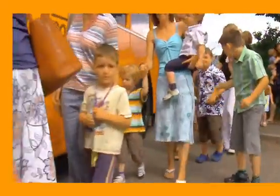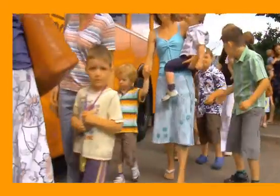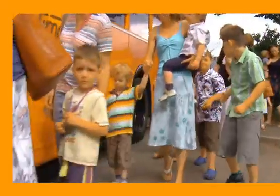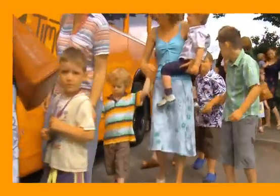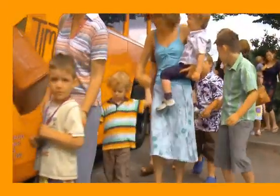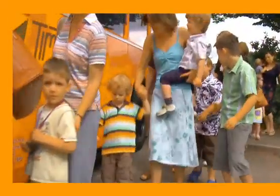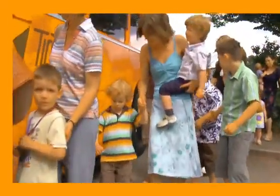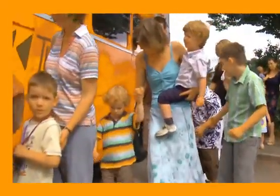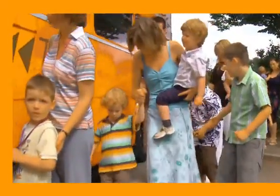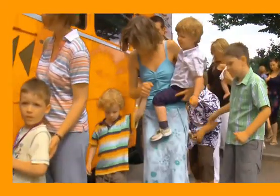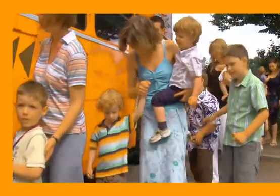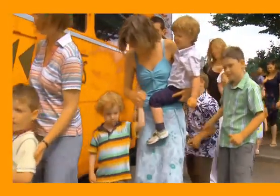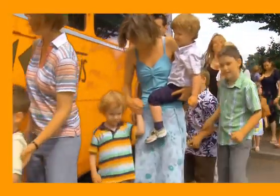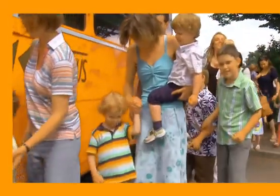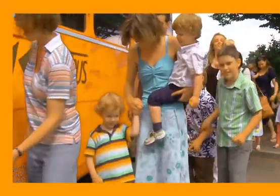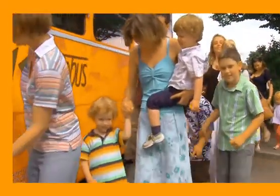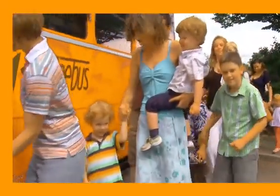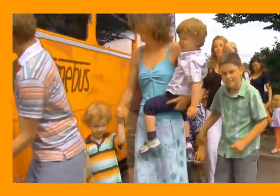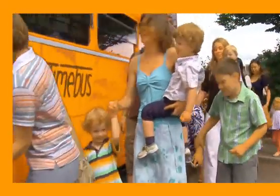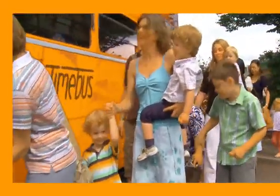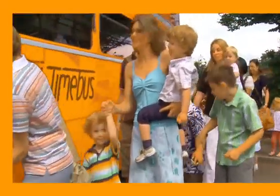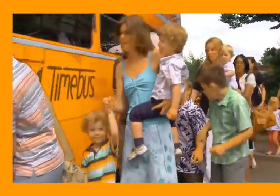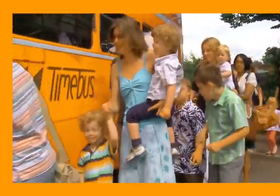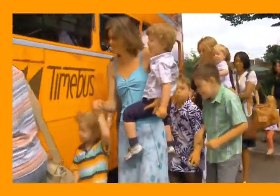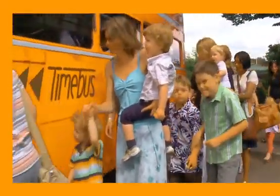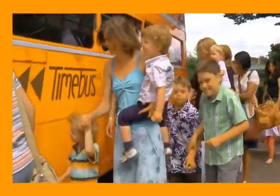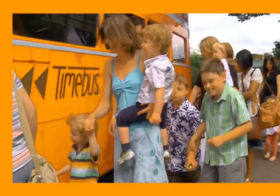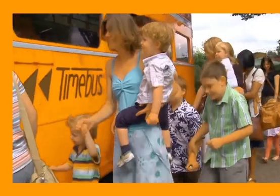Sit, boys, come on in. Hold my hands. Sit,